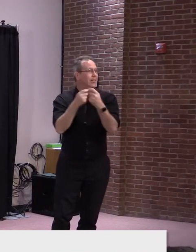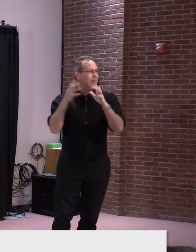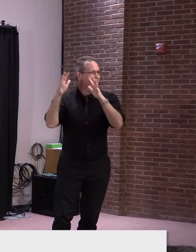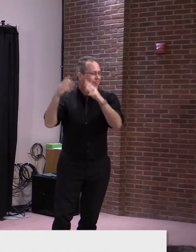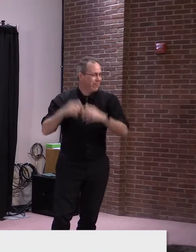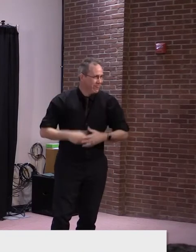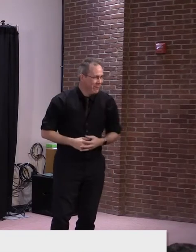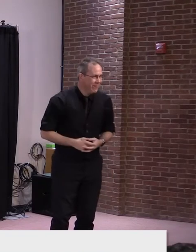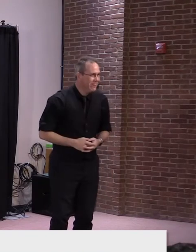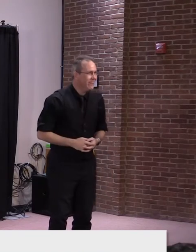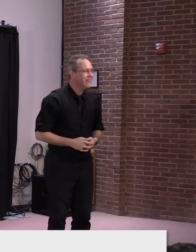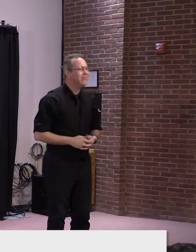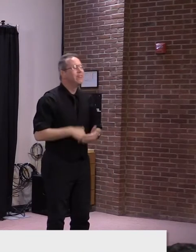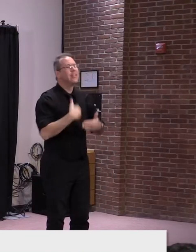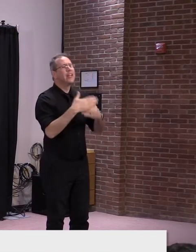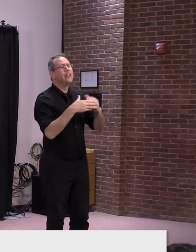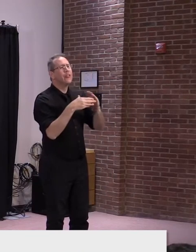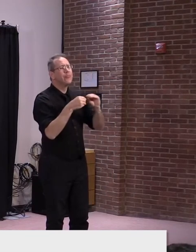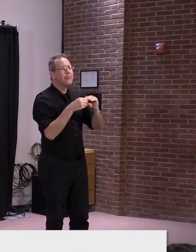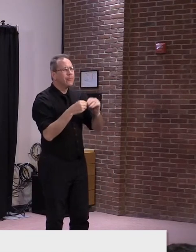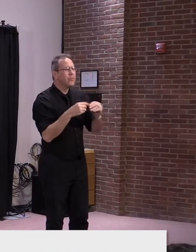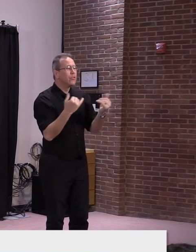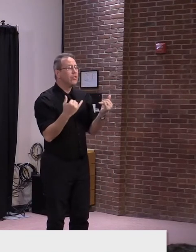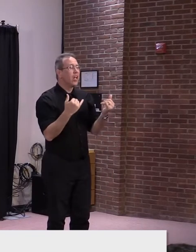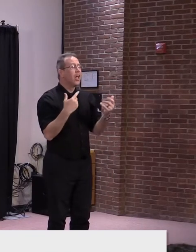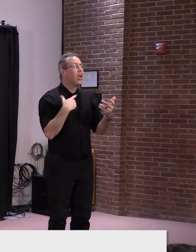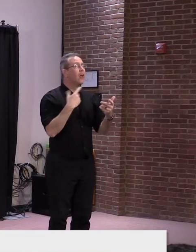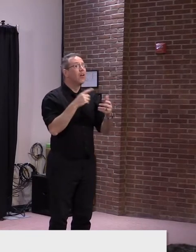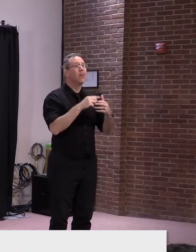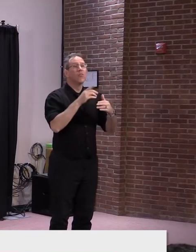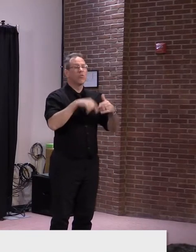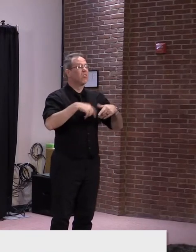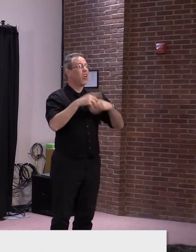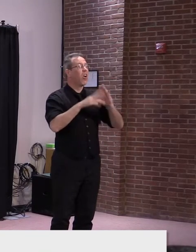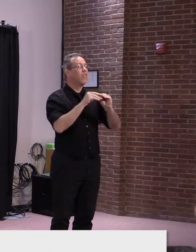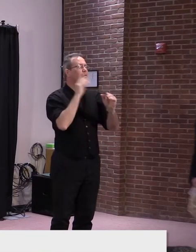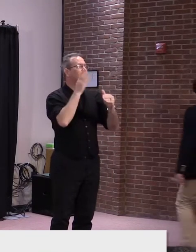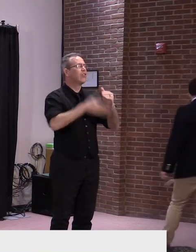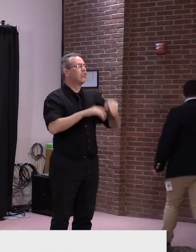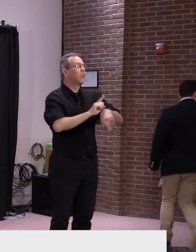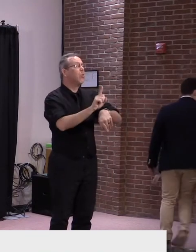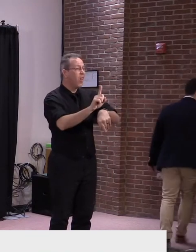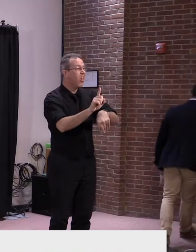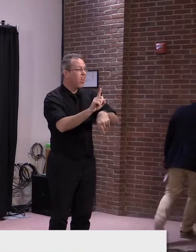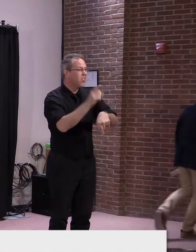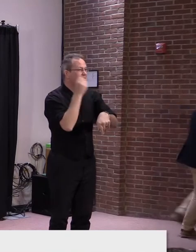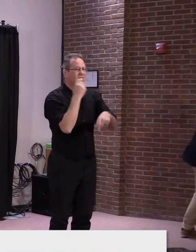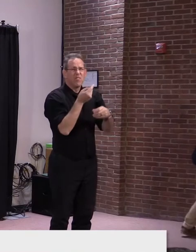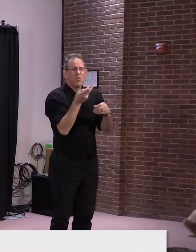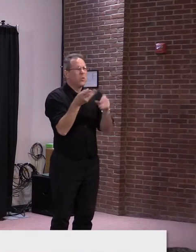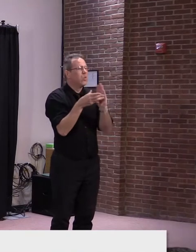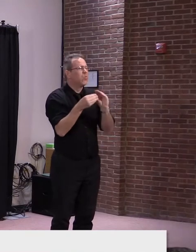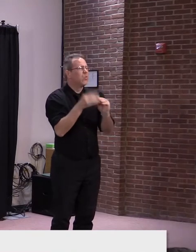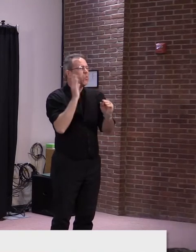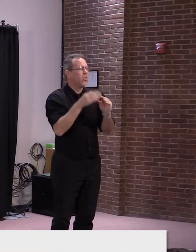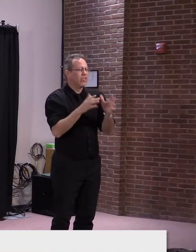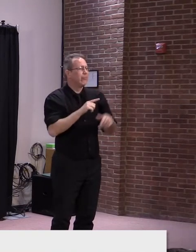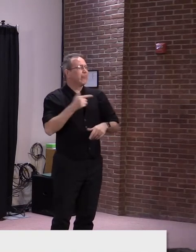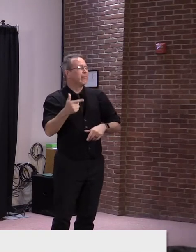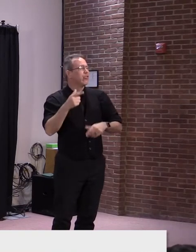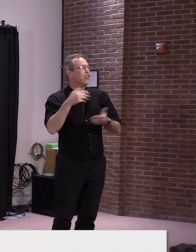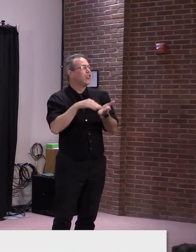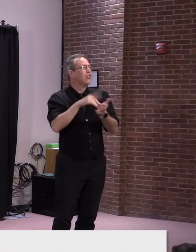We're going to wrap up today at 1 o'clock, so I'll only offer a few short remarks before turning it over to Dr.